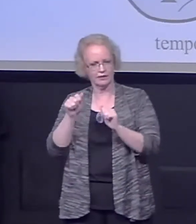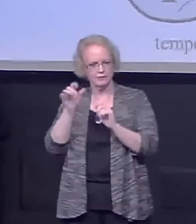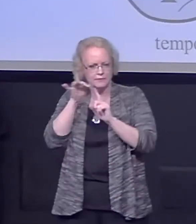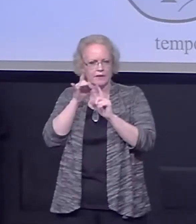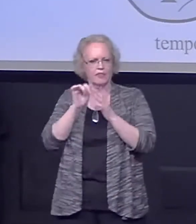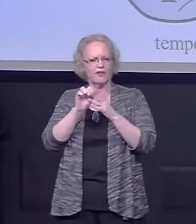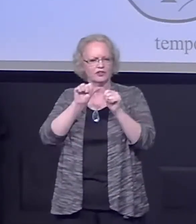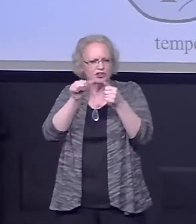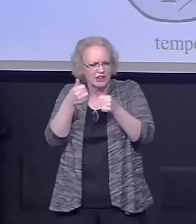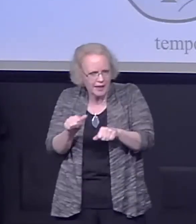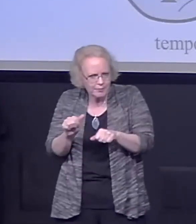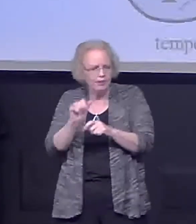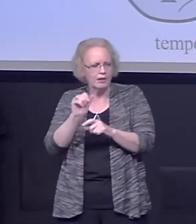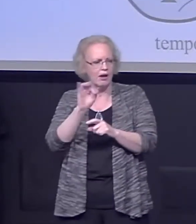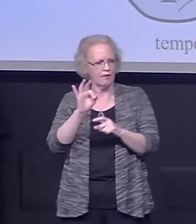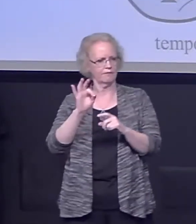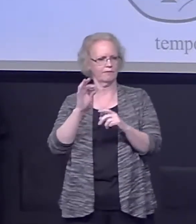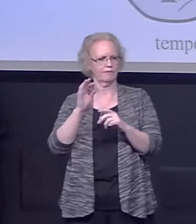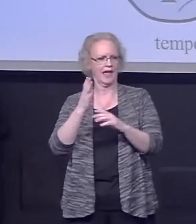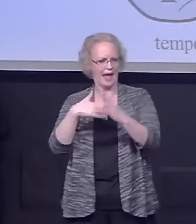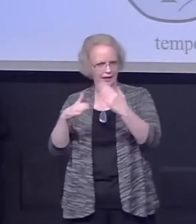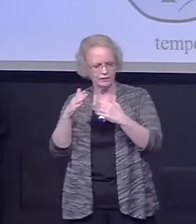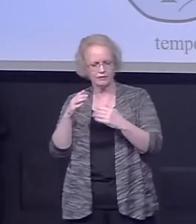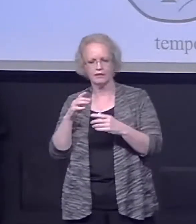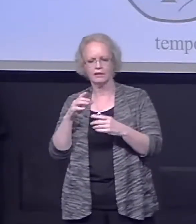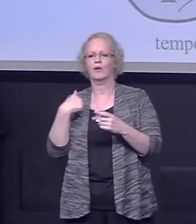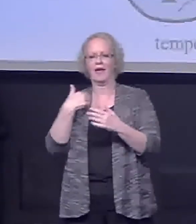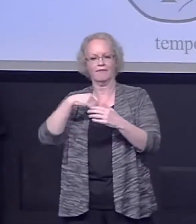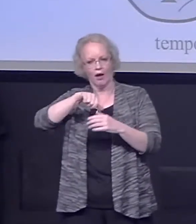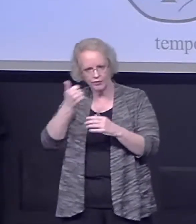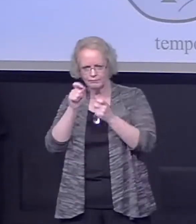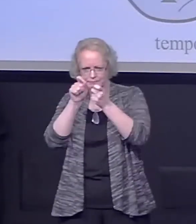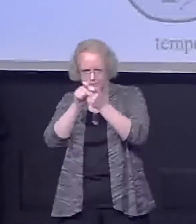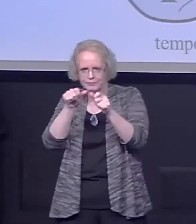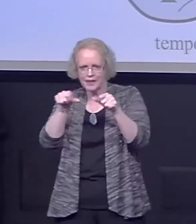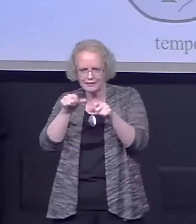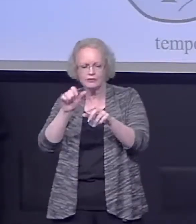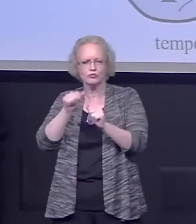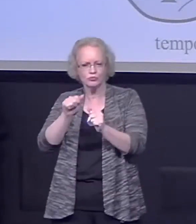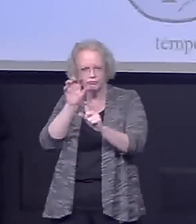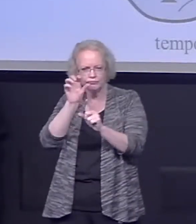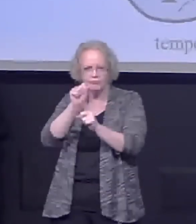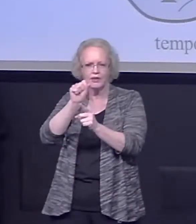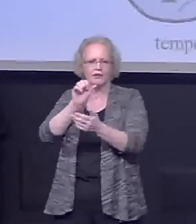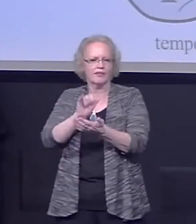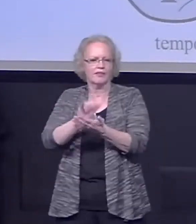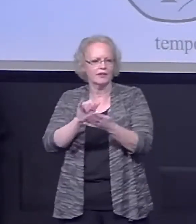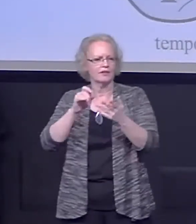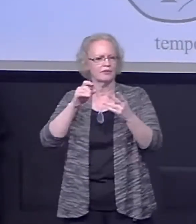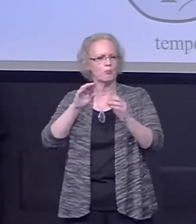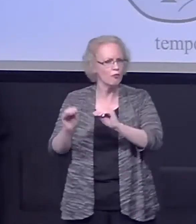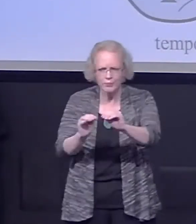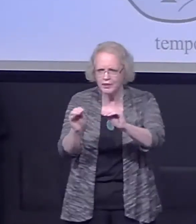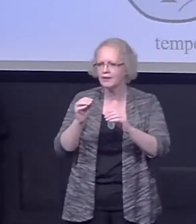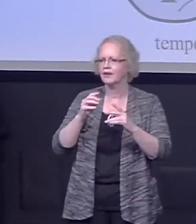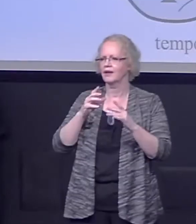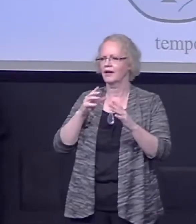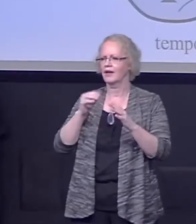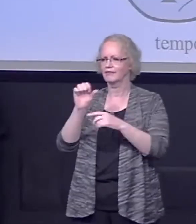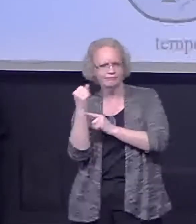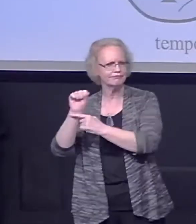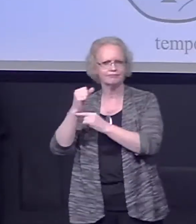a dorsal pathway that can code the location of the gestures with regard to the body. And we can go, hopefully in the